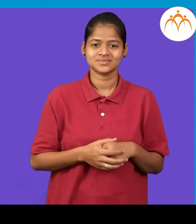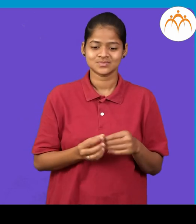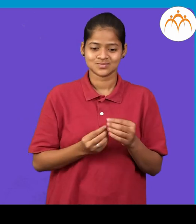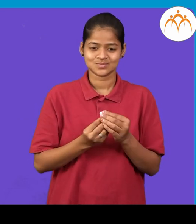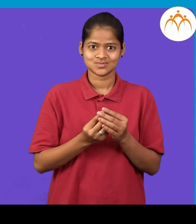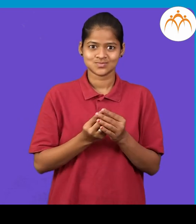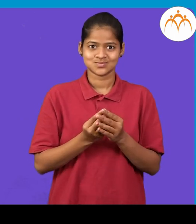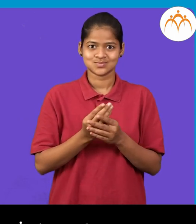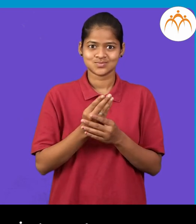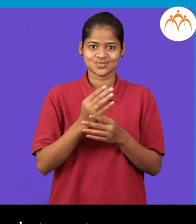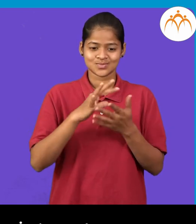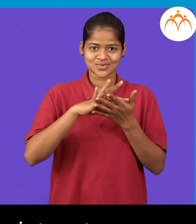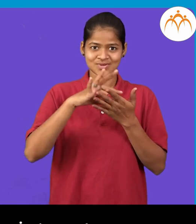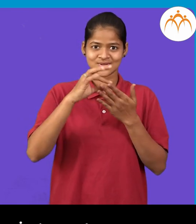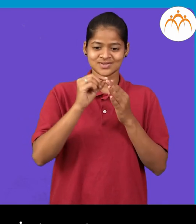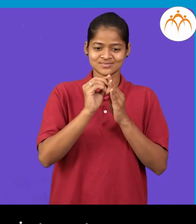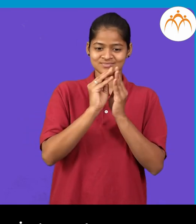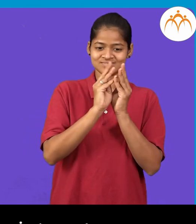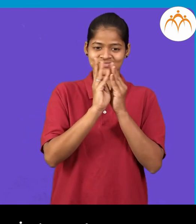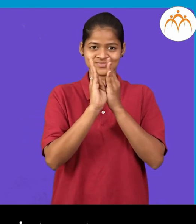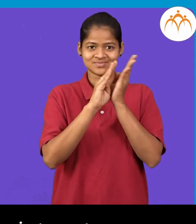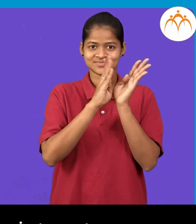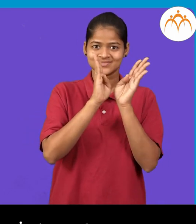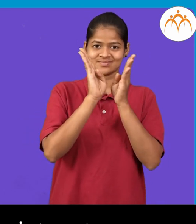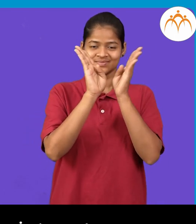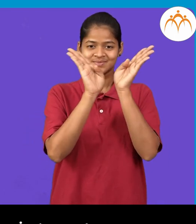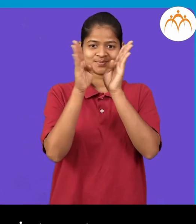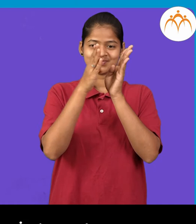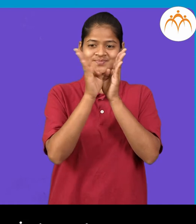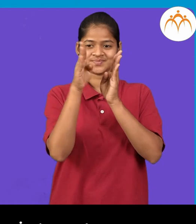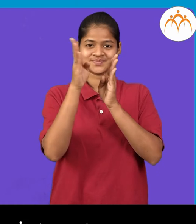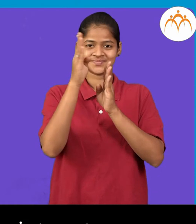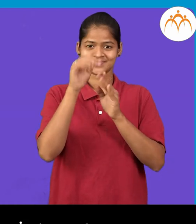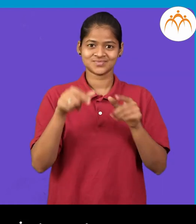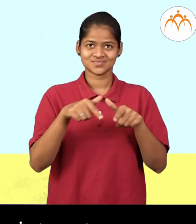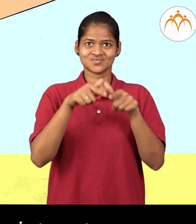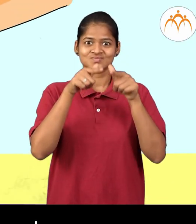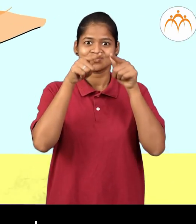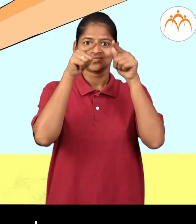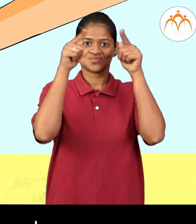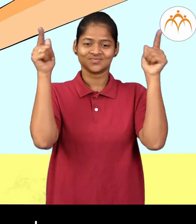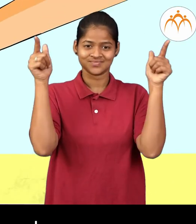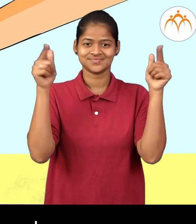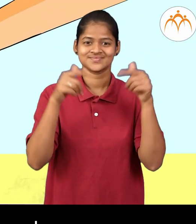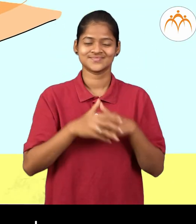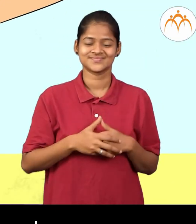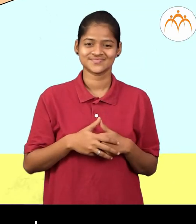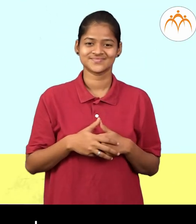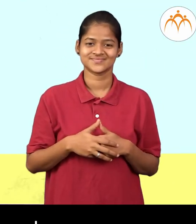the leaves slowly the seed turns into a tree we sow a seed